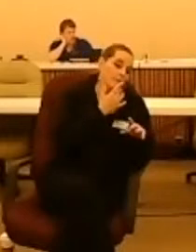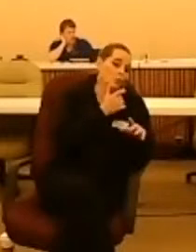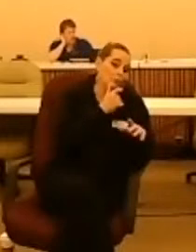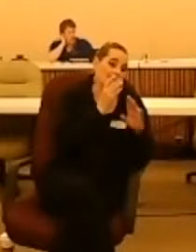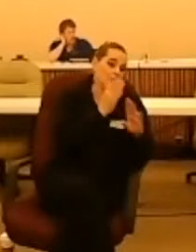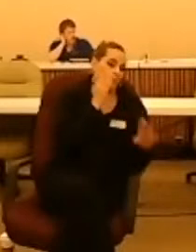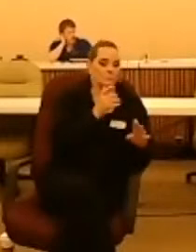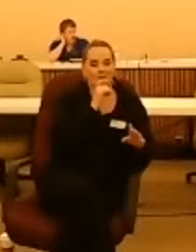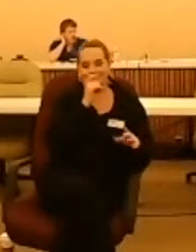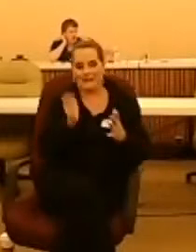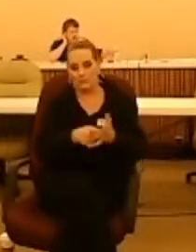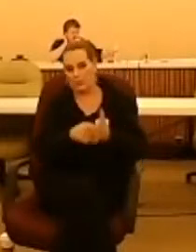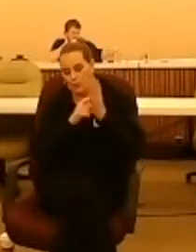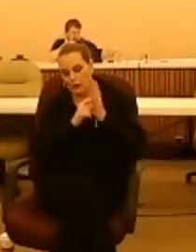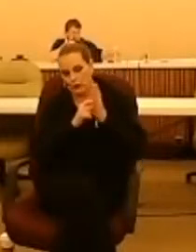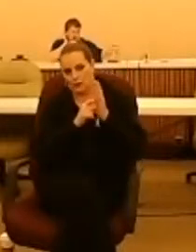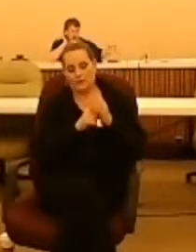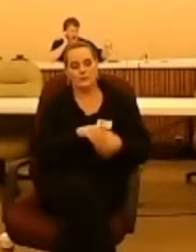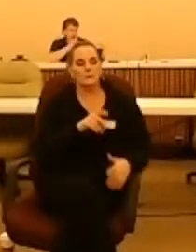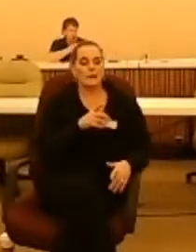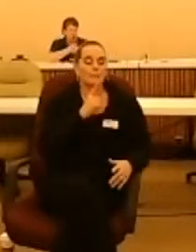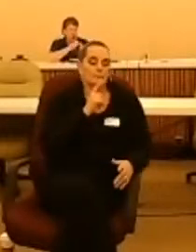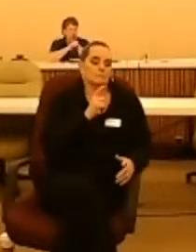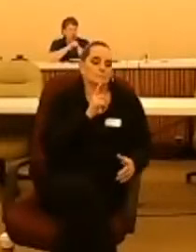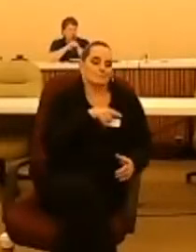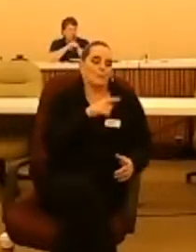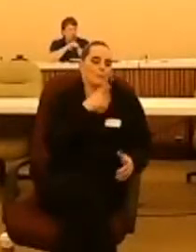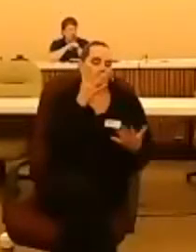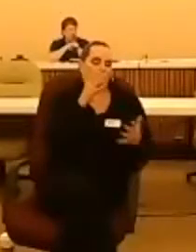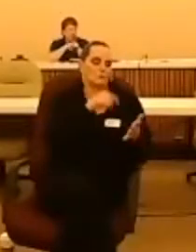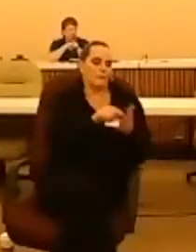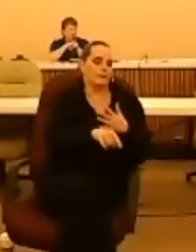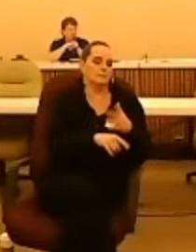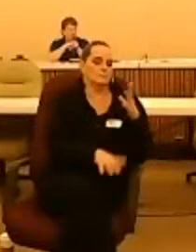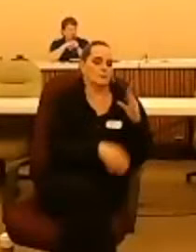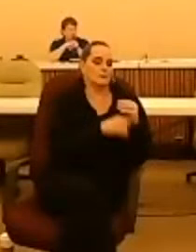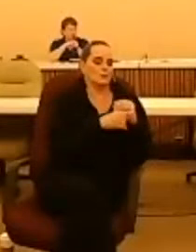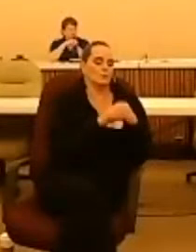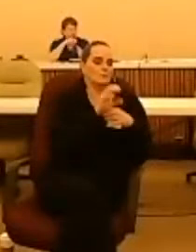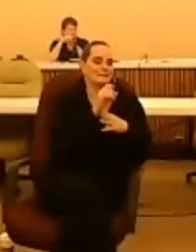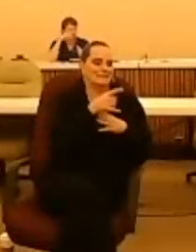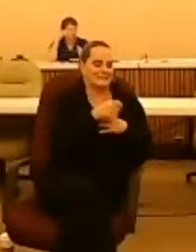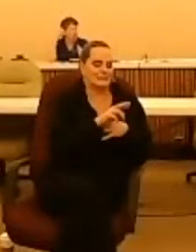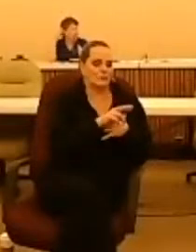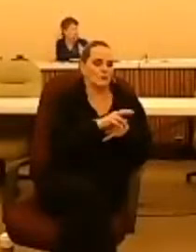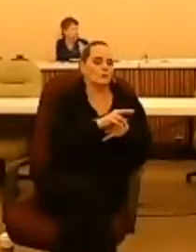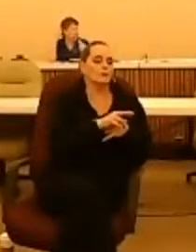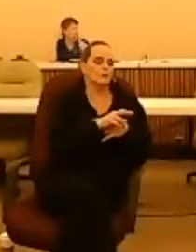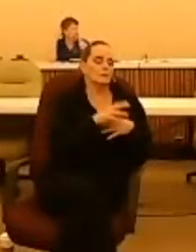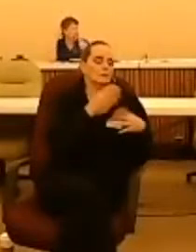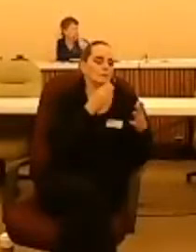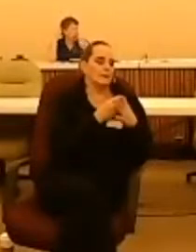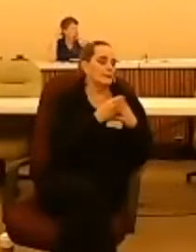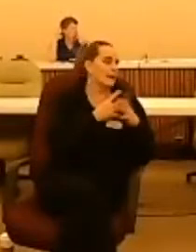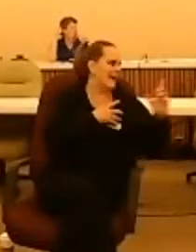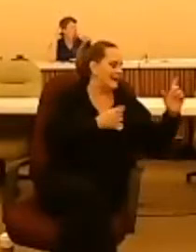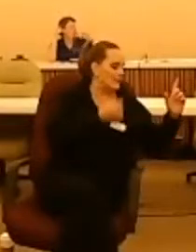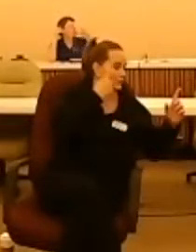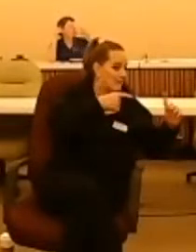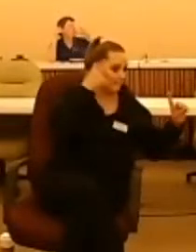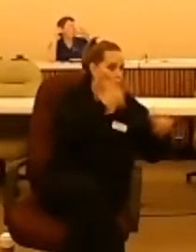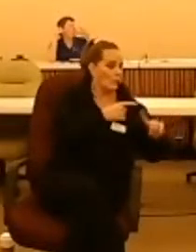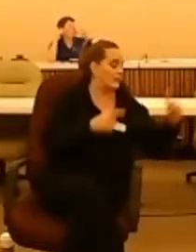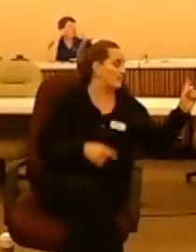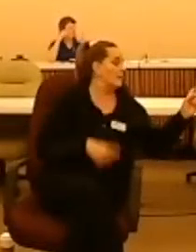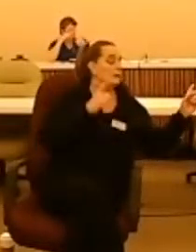required. Because essentially they would have paid additional seeker mitigation. And I see your point, but Well, I'm glad I they're see, here I to